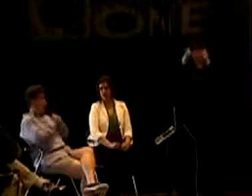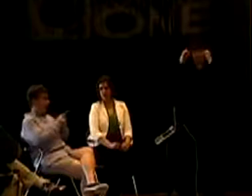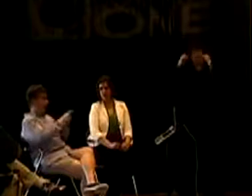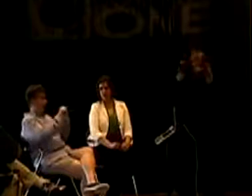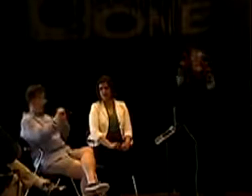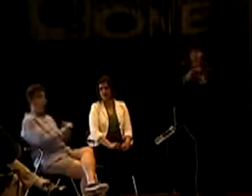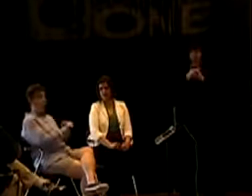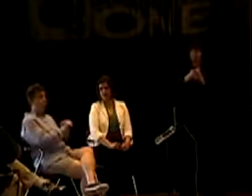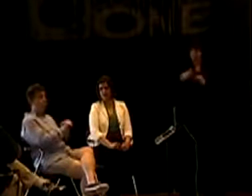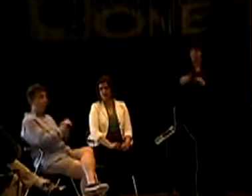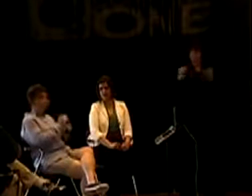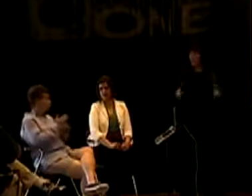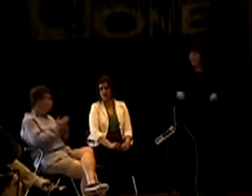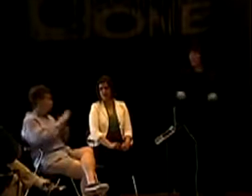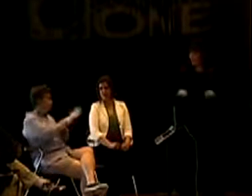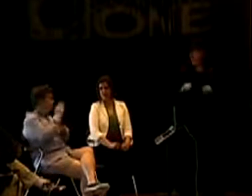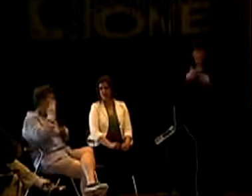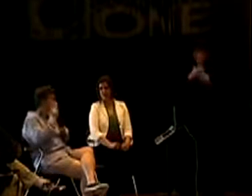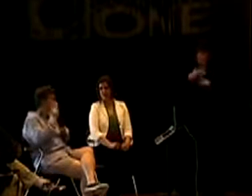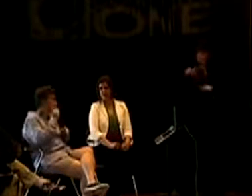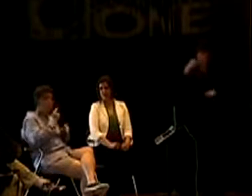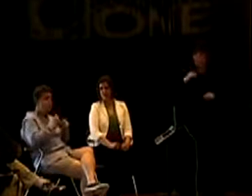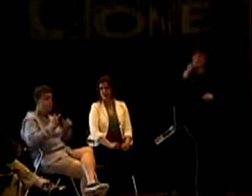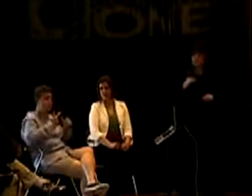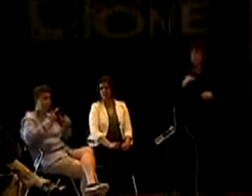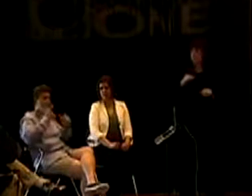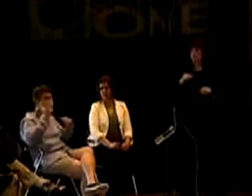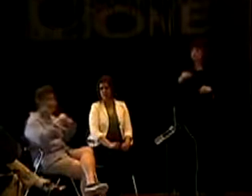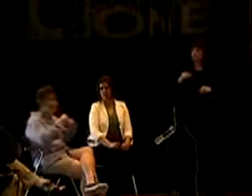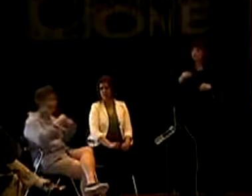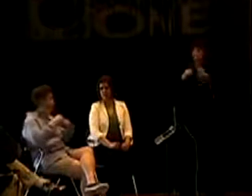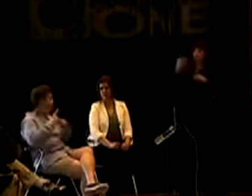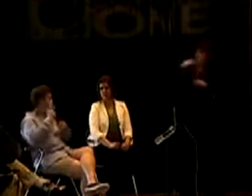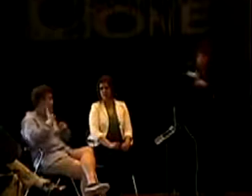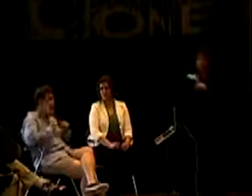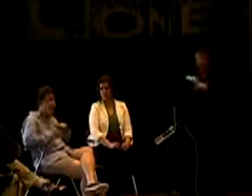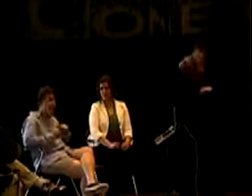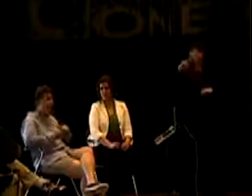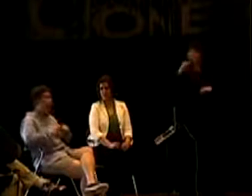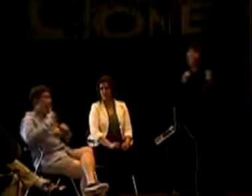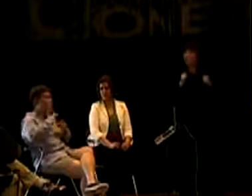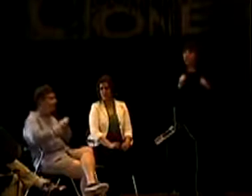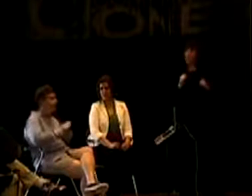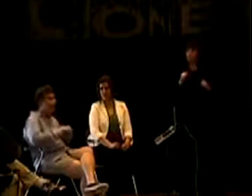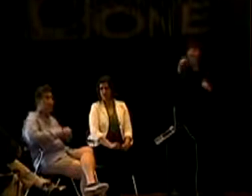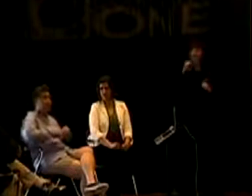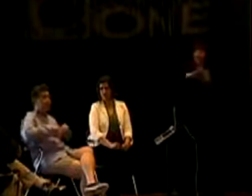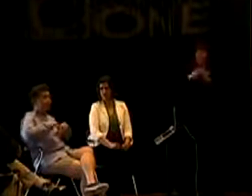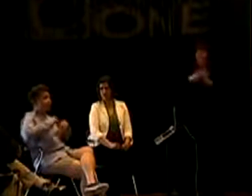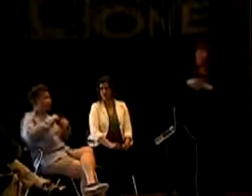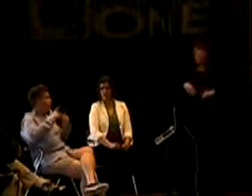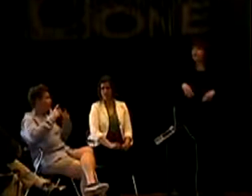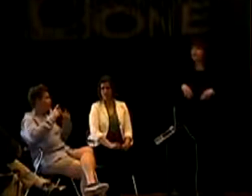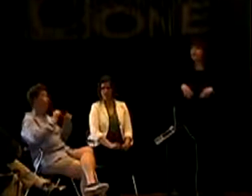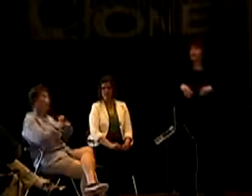I'm still amazed at how you were able to share your personal experiences, your experiences in